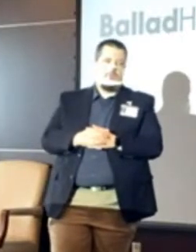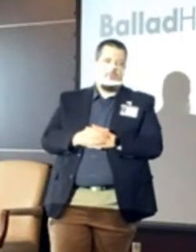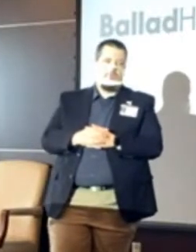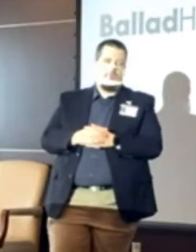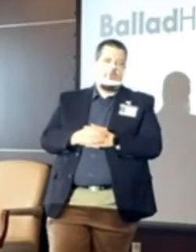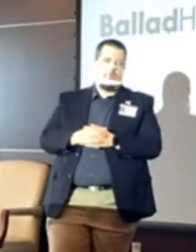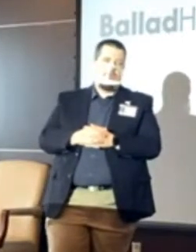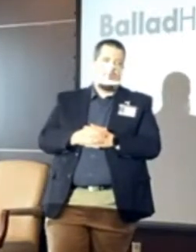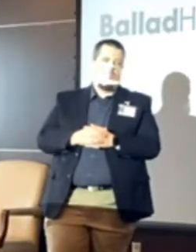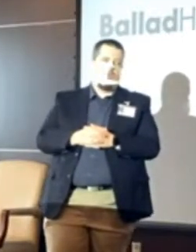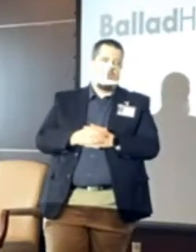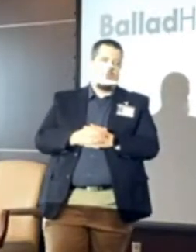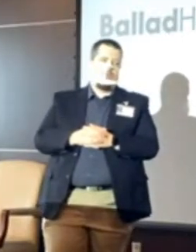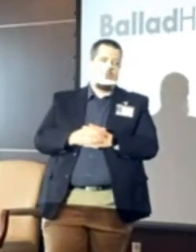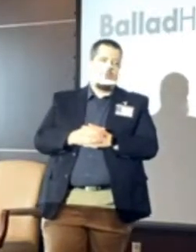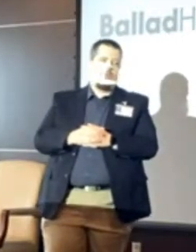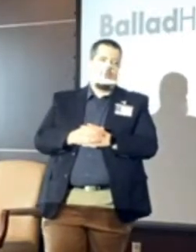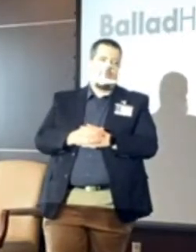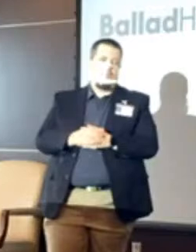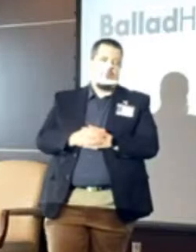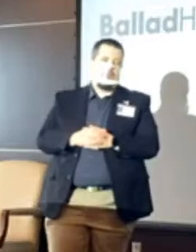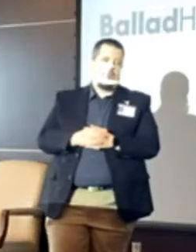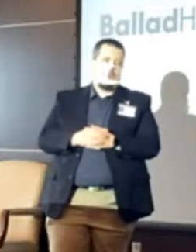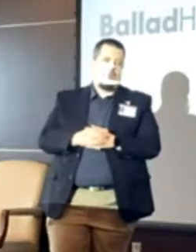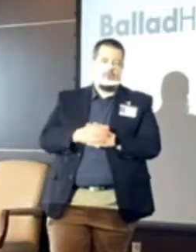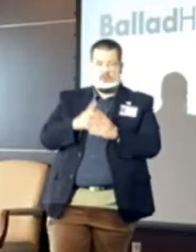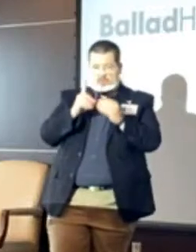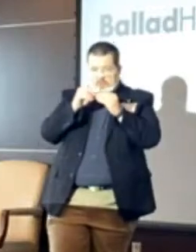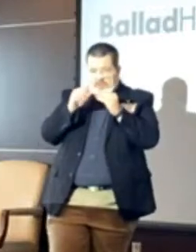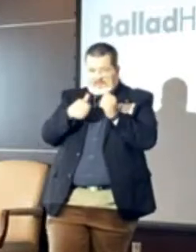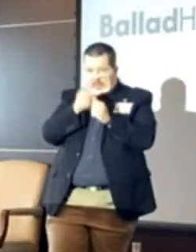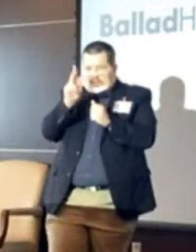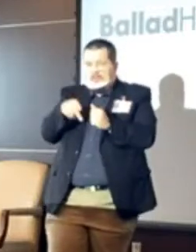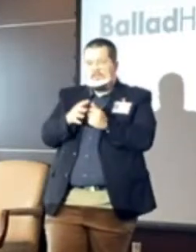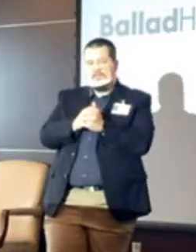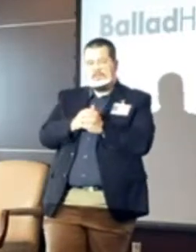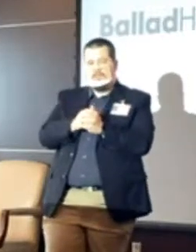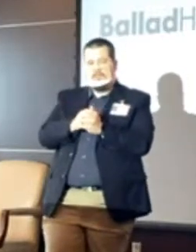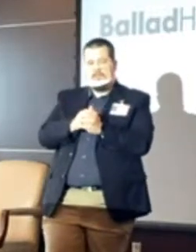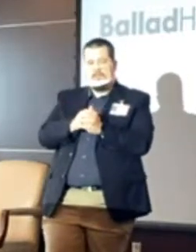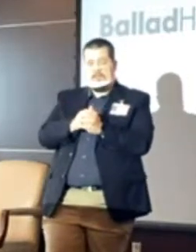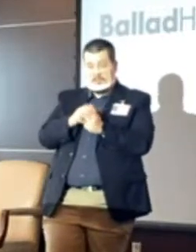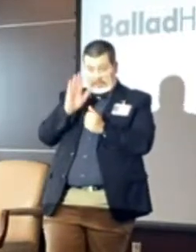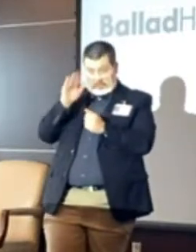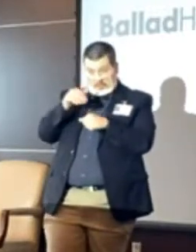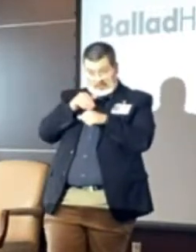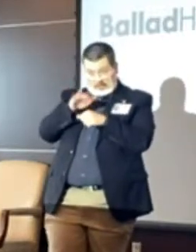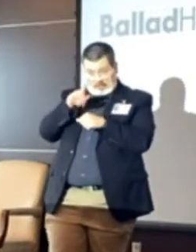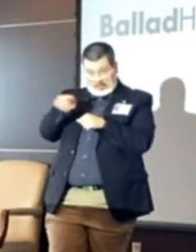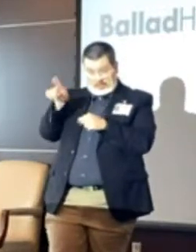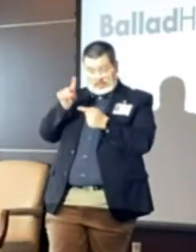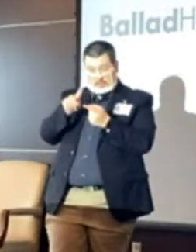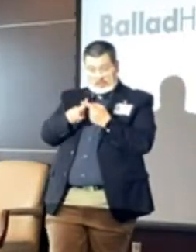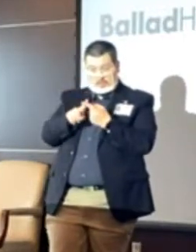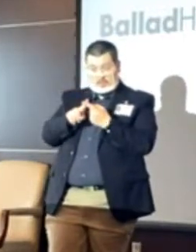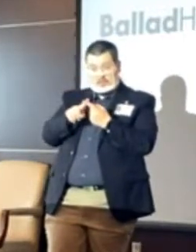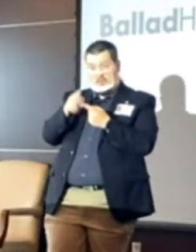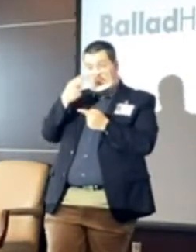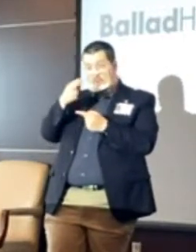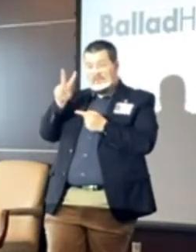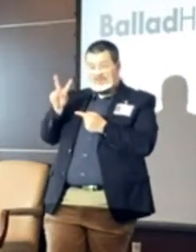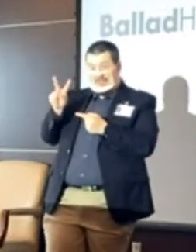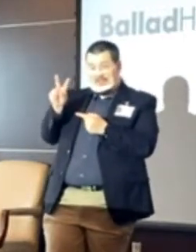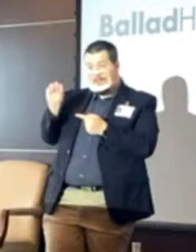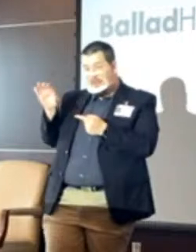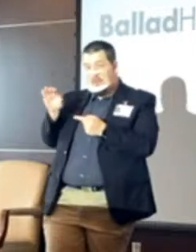Do you have any other questions, Richard? Yeah, I guess just to follow up on that, will you be deploying them to, say, Holston Valley